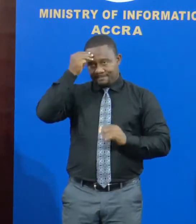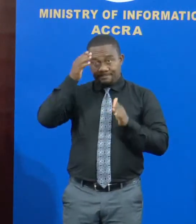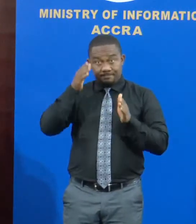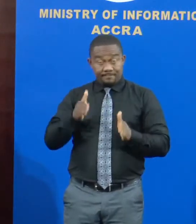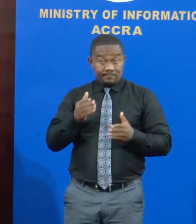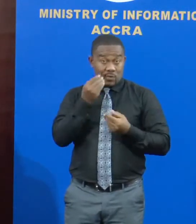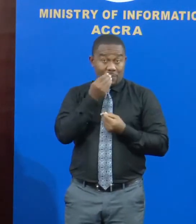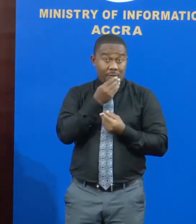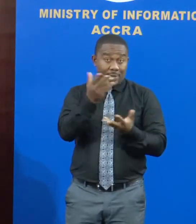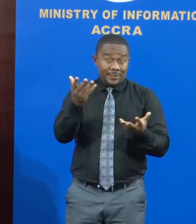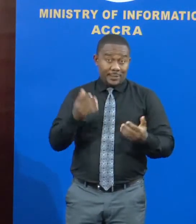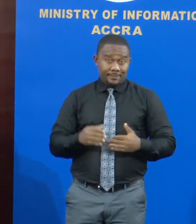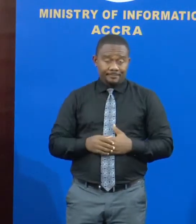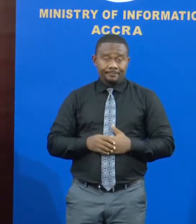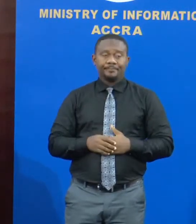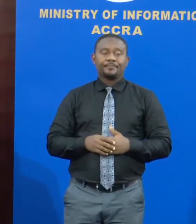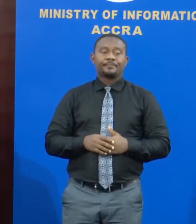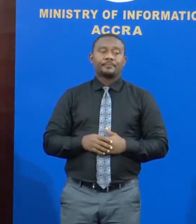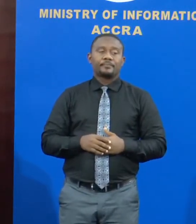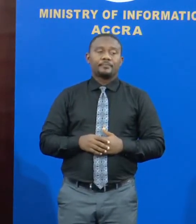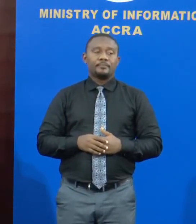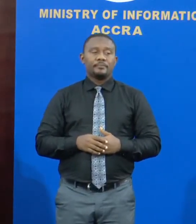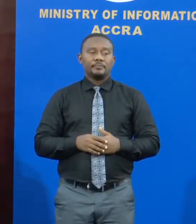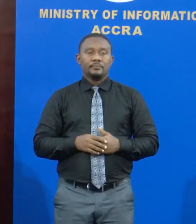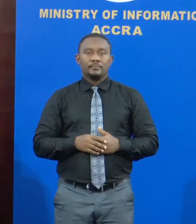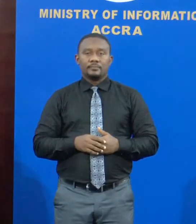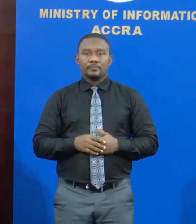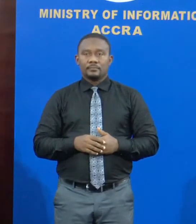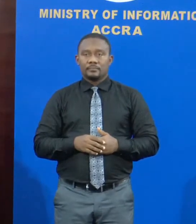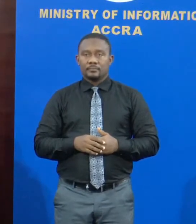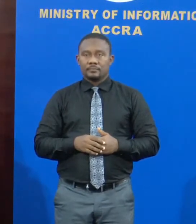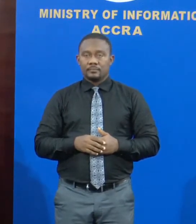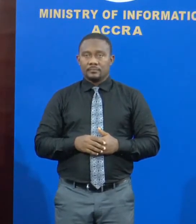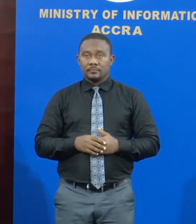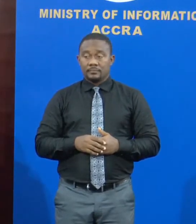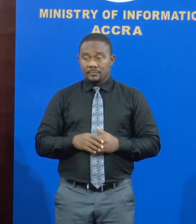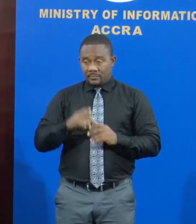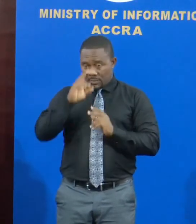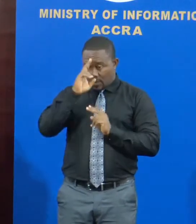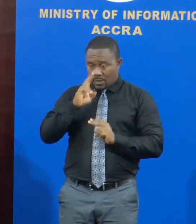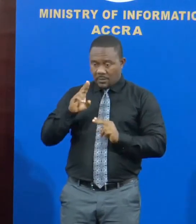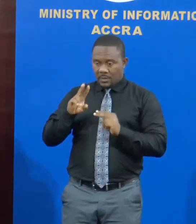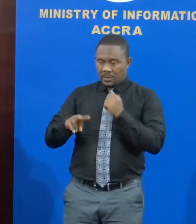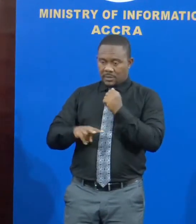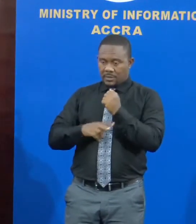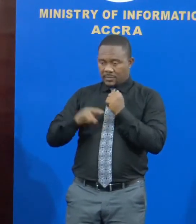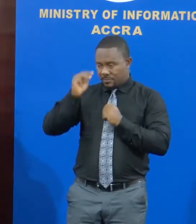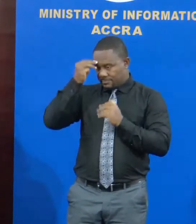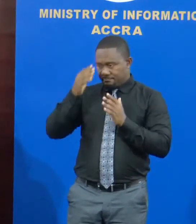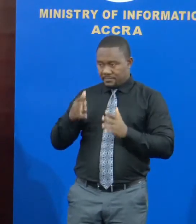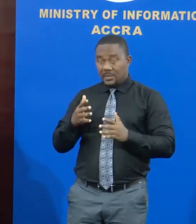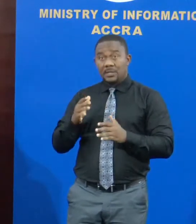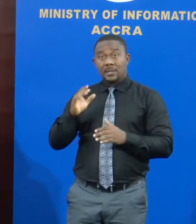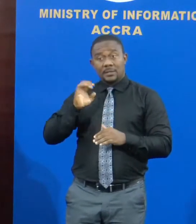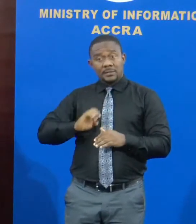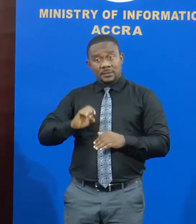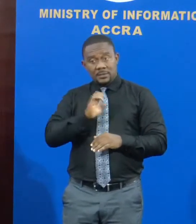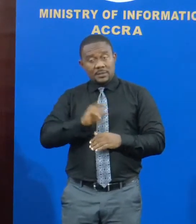for information, Honorable Deputy Minister, the Executive